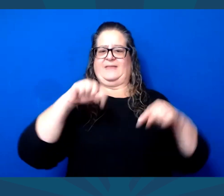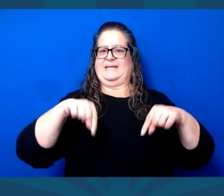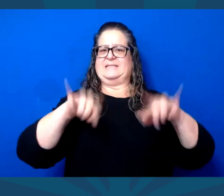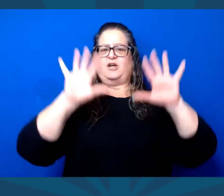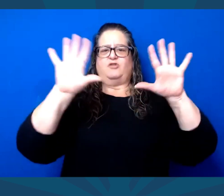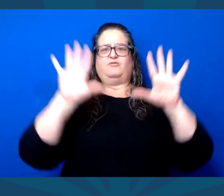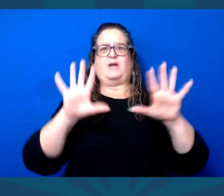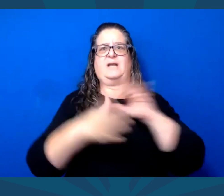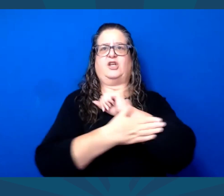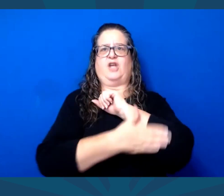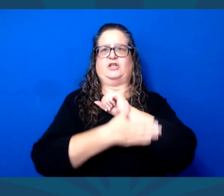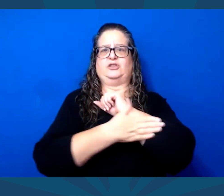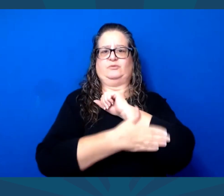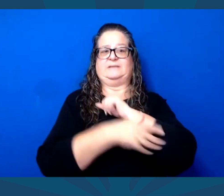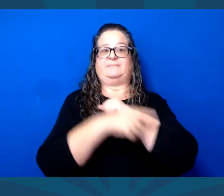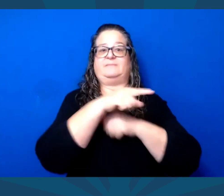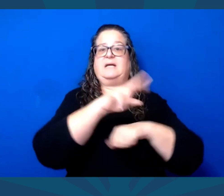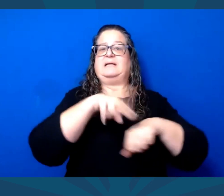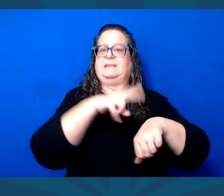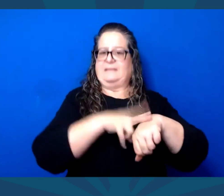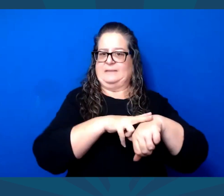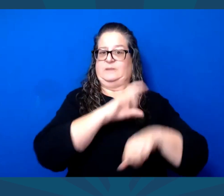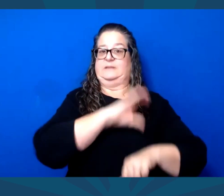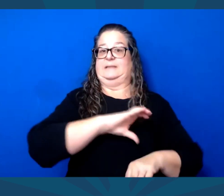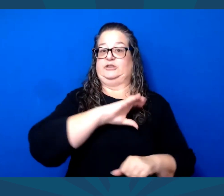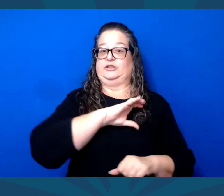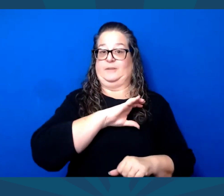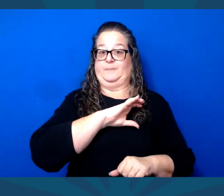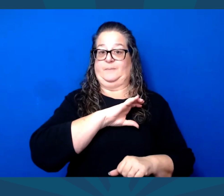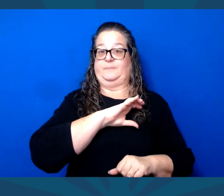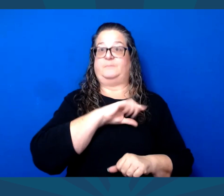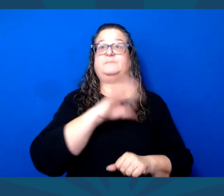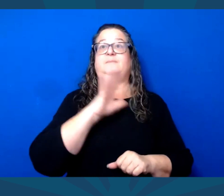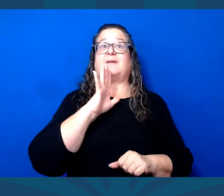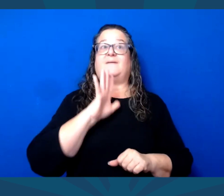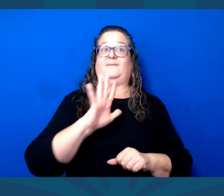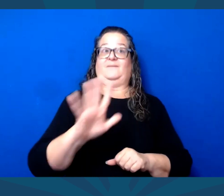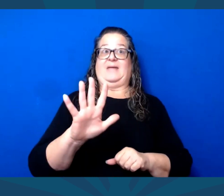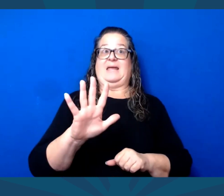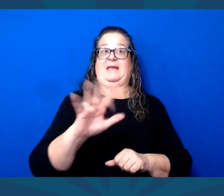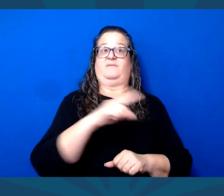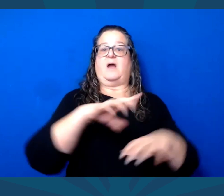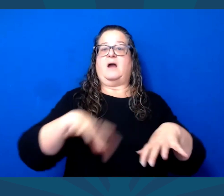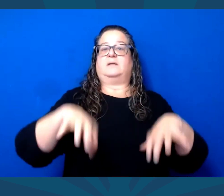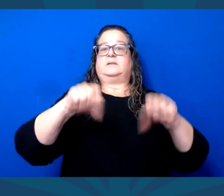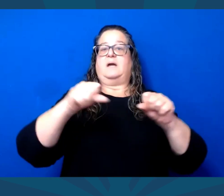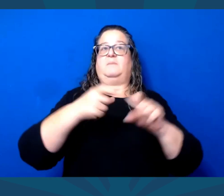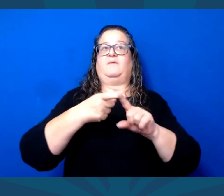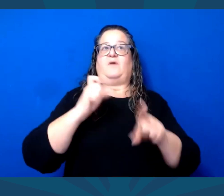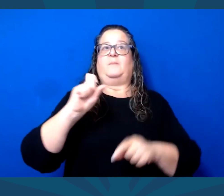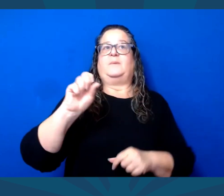I am a naturalized citizen, having been adopted from Seoul, Korea at the age of 5.